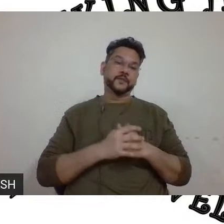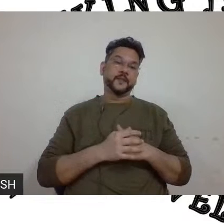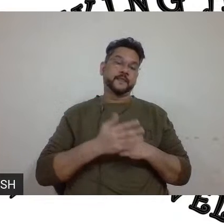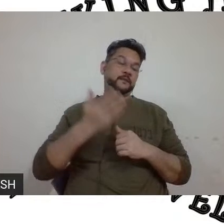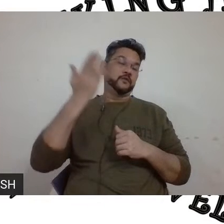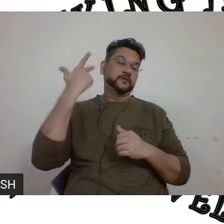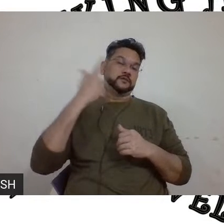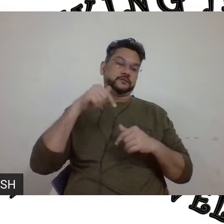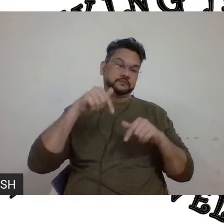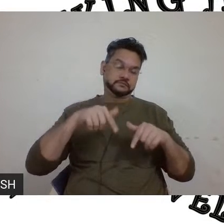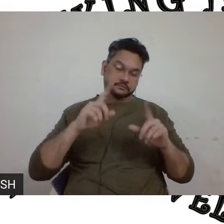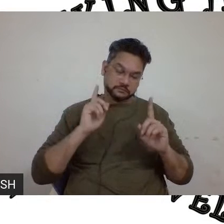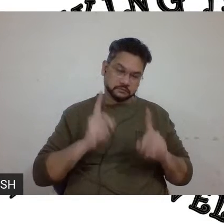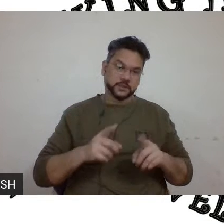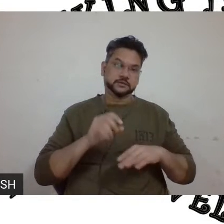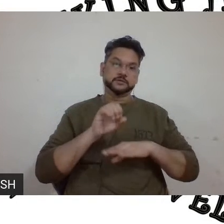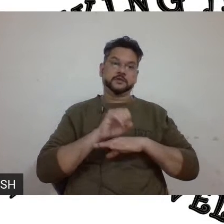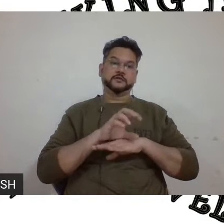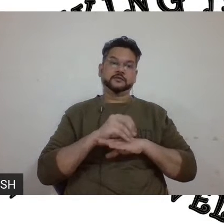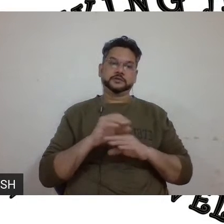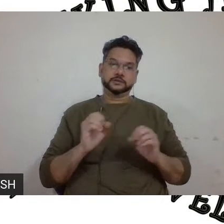8.